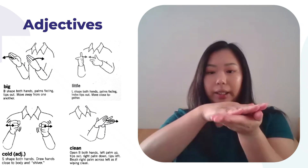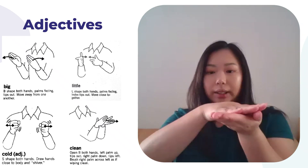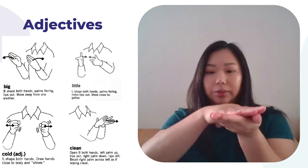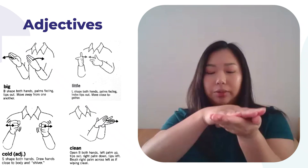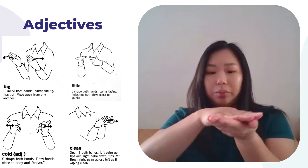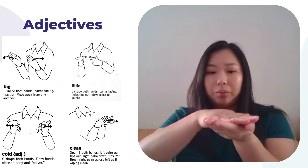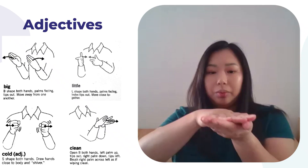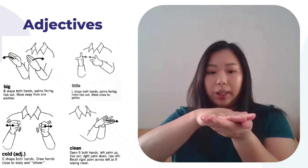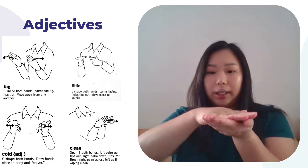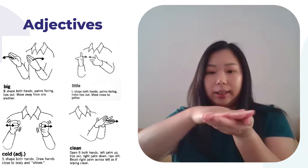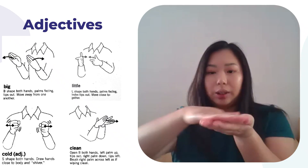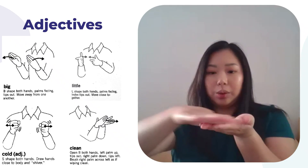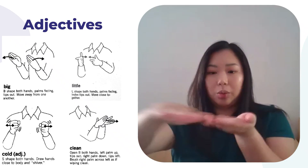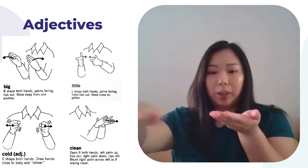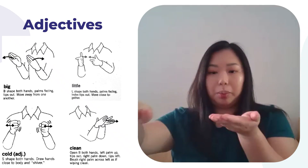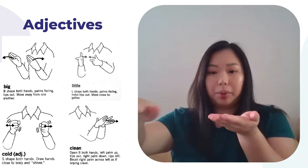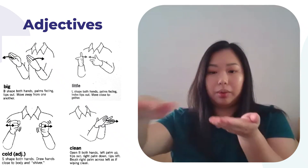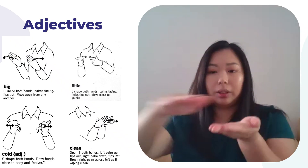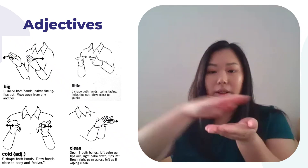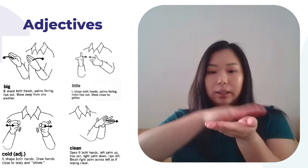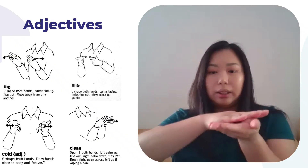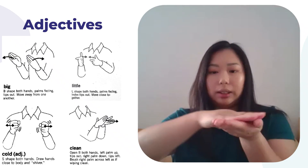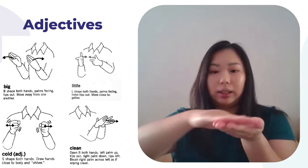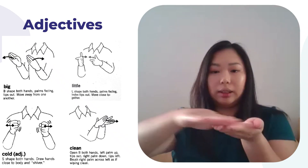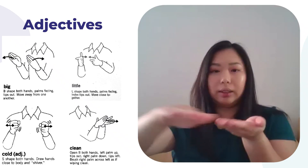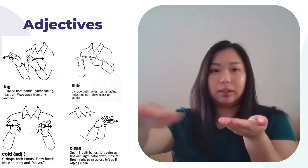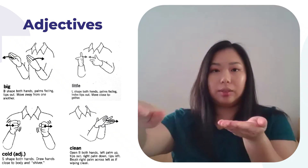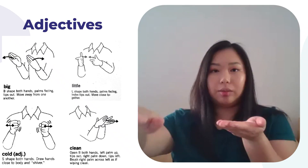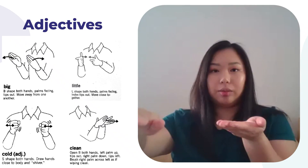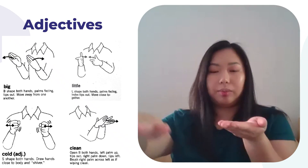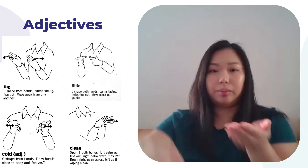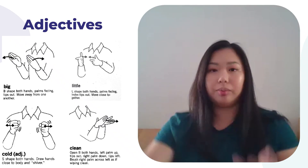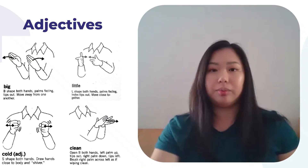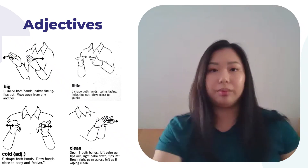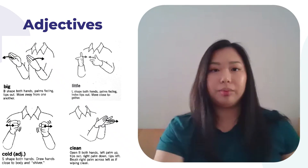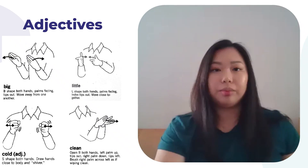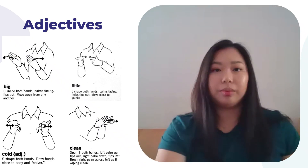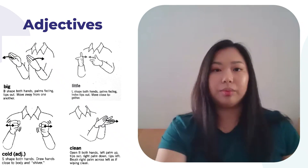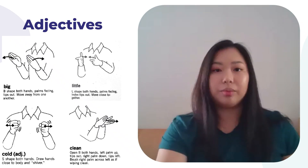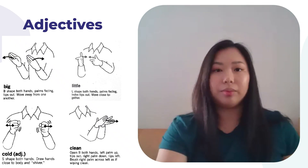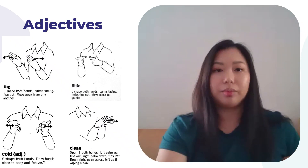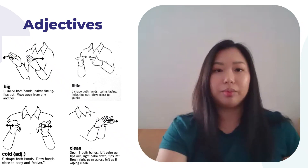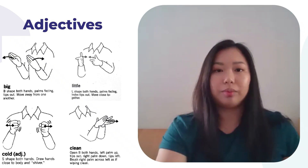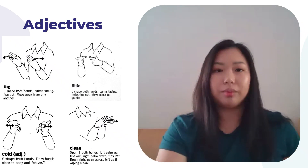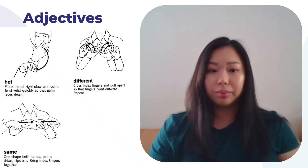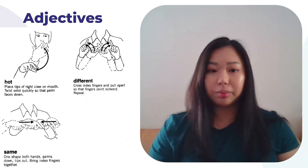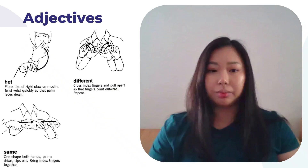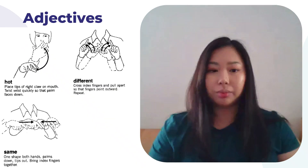flat hands, and swipe. Clean.